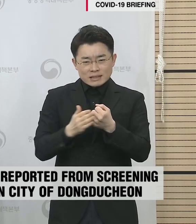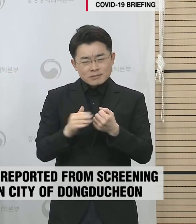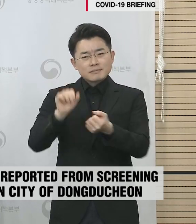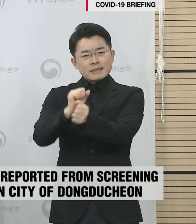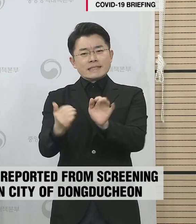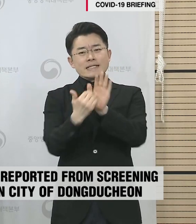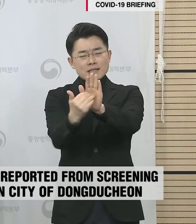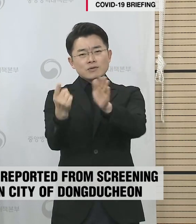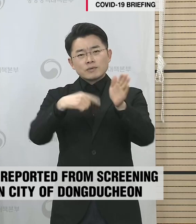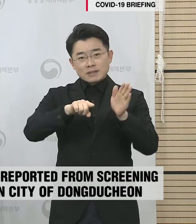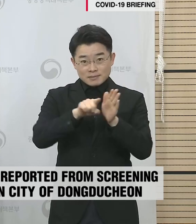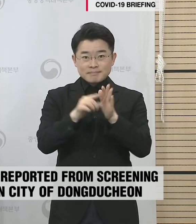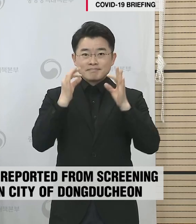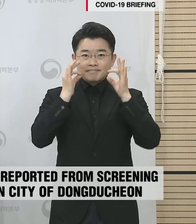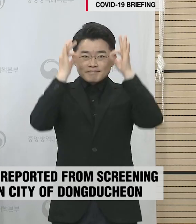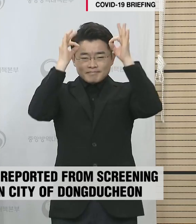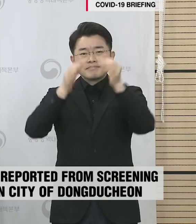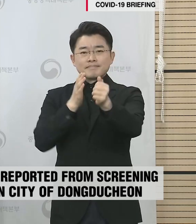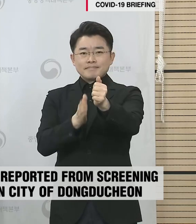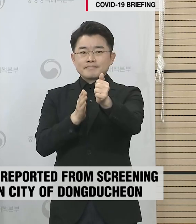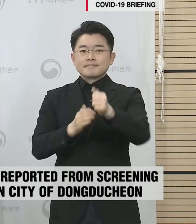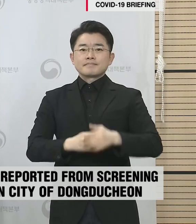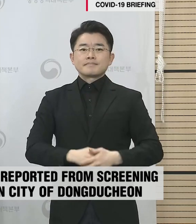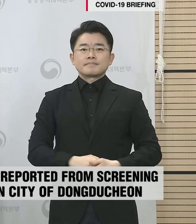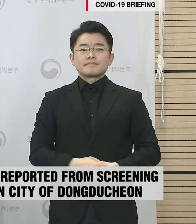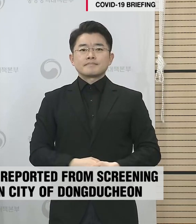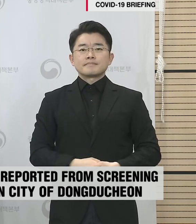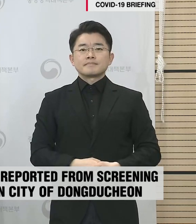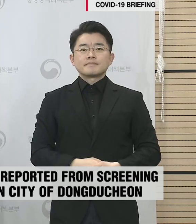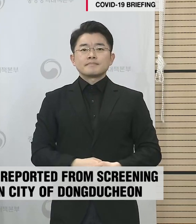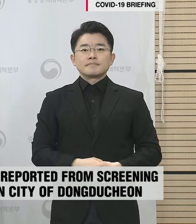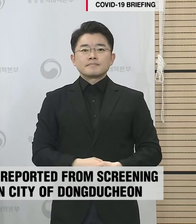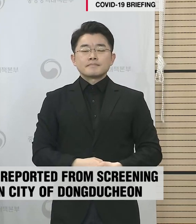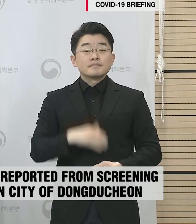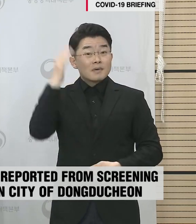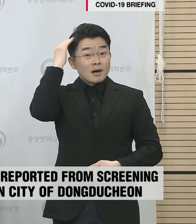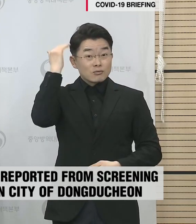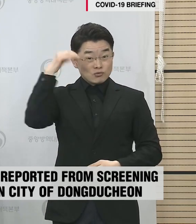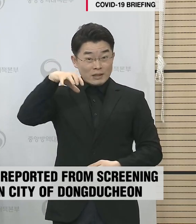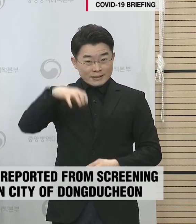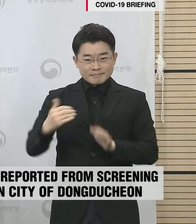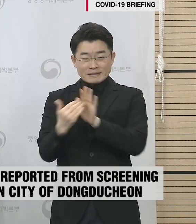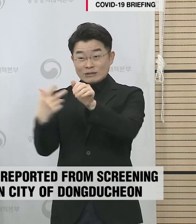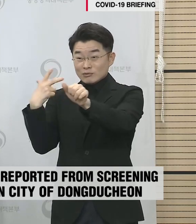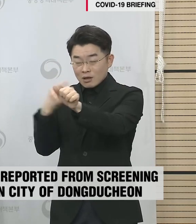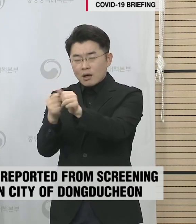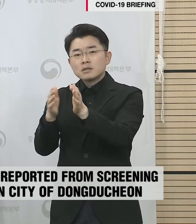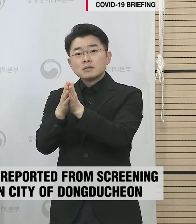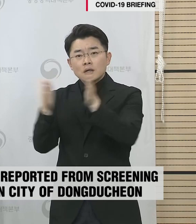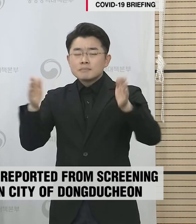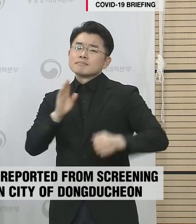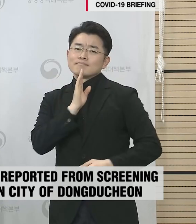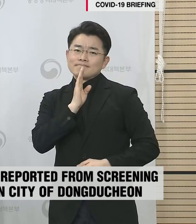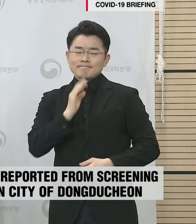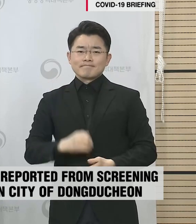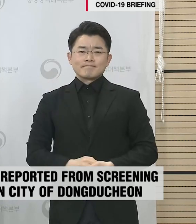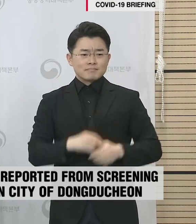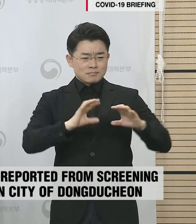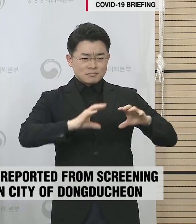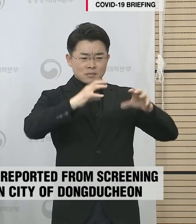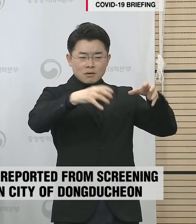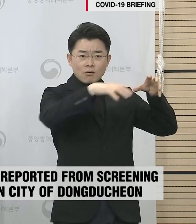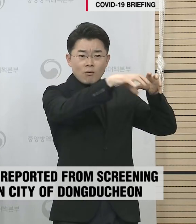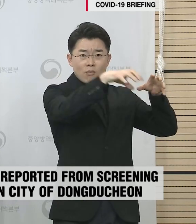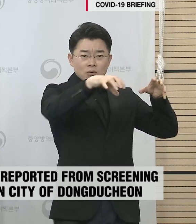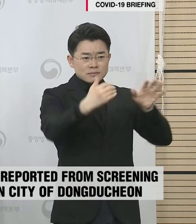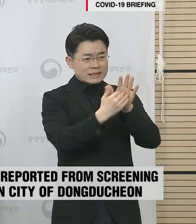vaccinations being yielded. And so this is why we need to take particular precautions going forward. And here in South Korea, we have rolled out